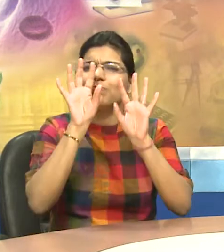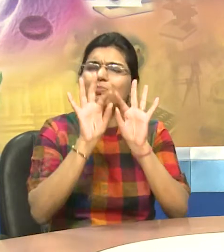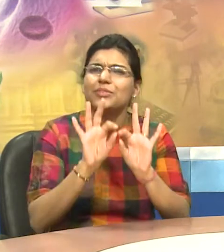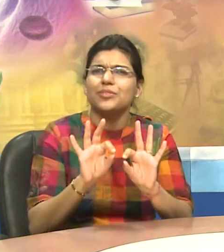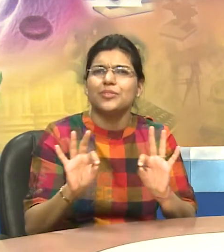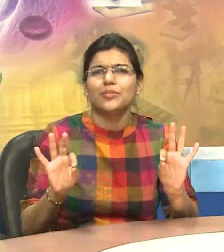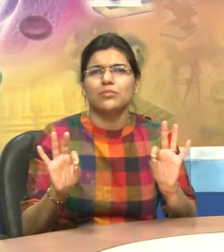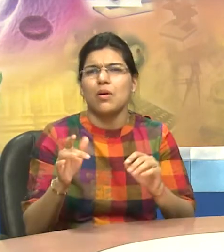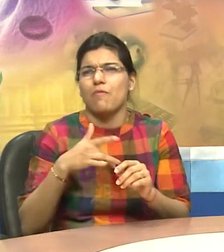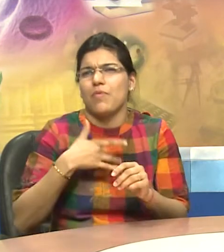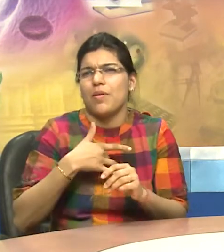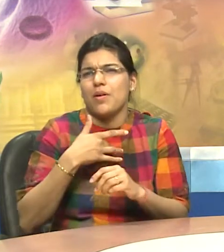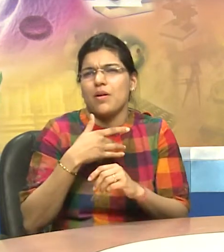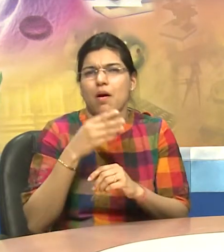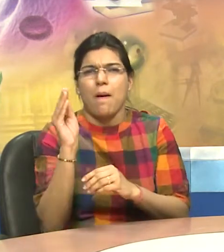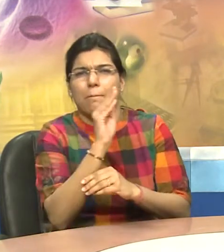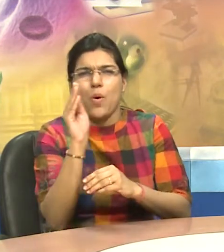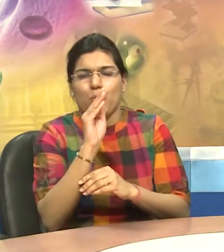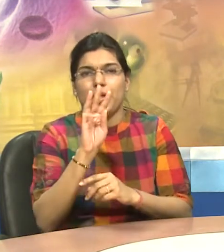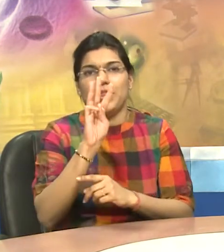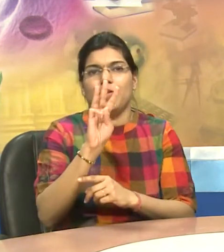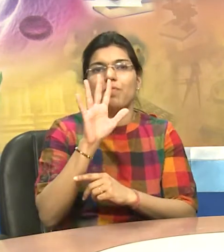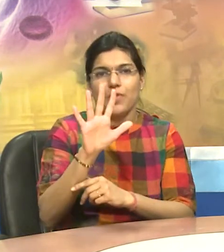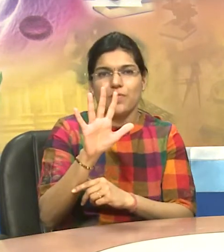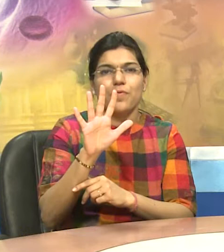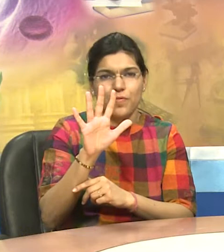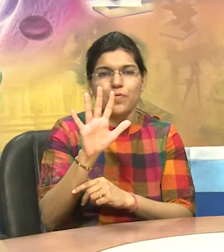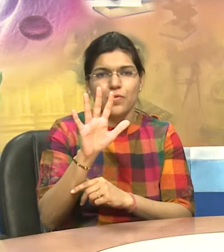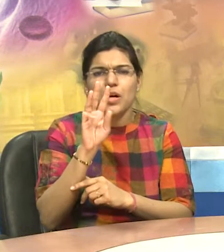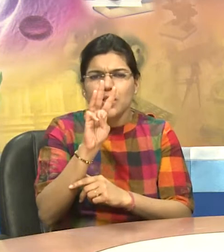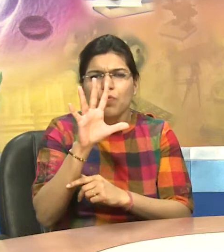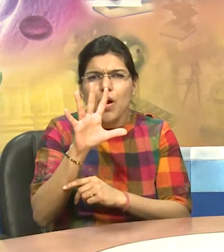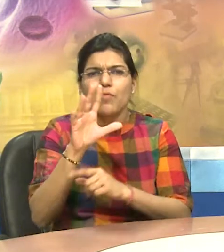bedroom, the sound must be between 35 decibels.